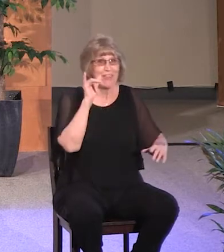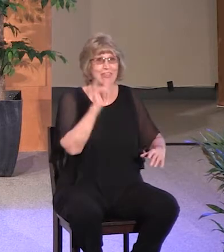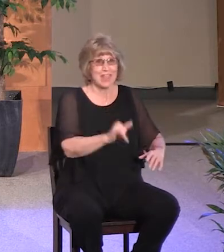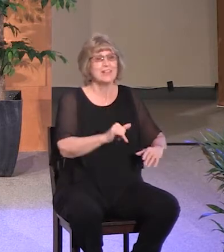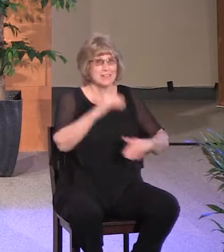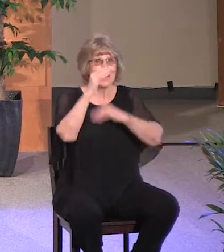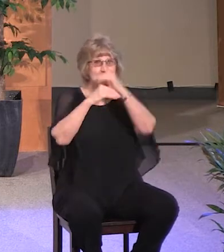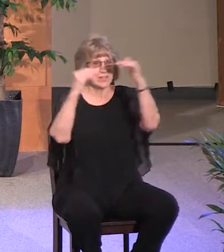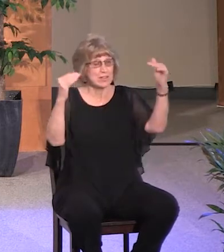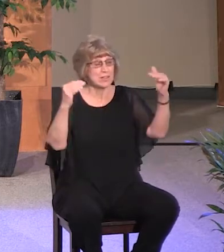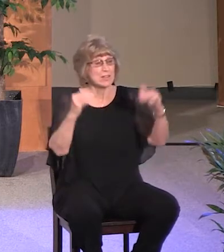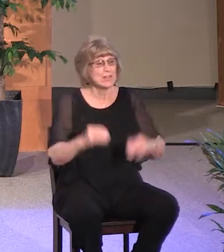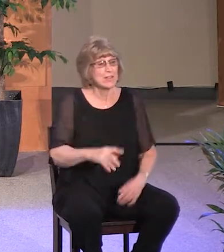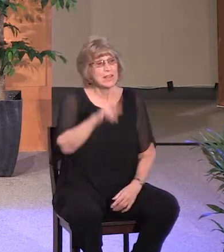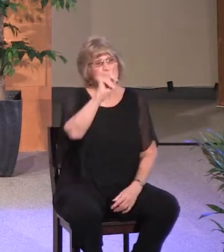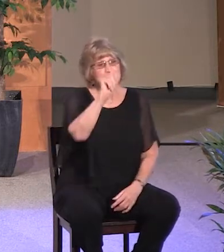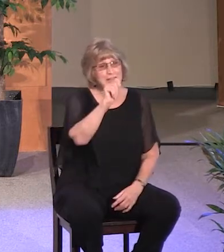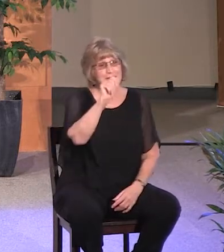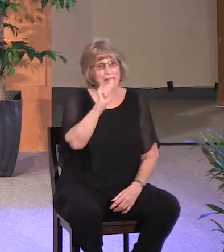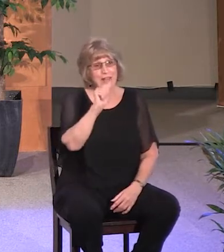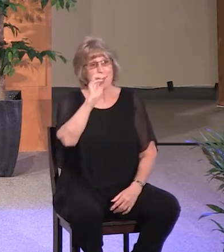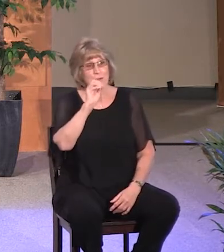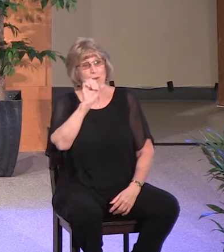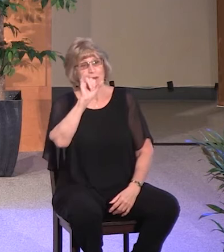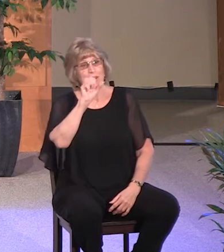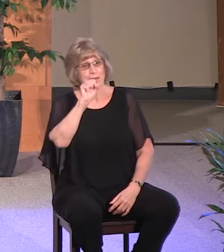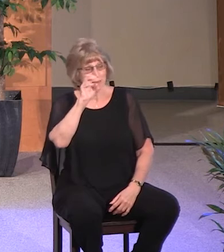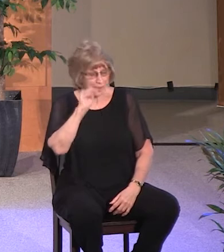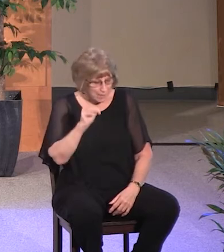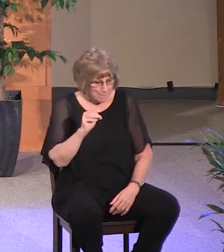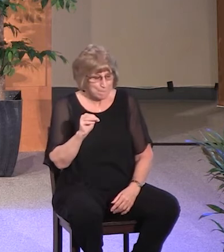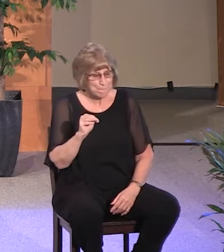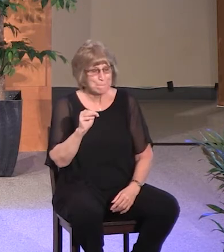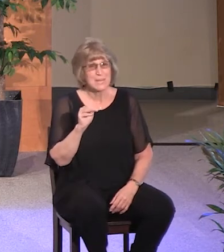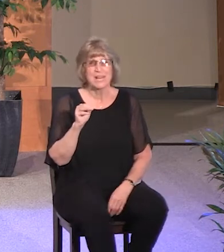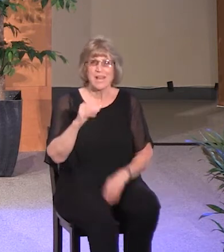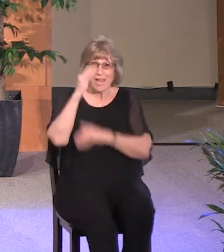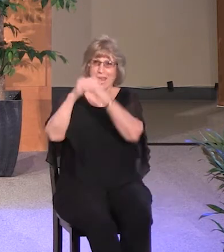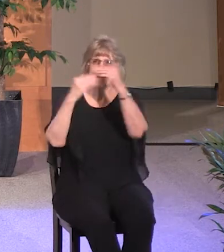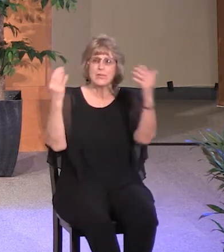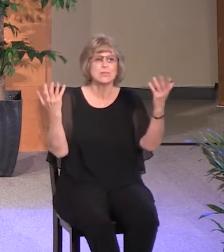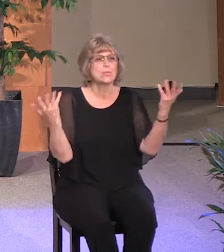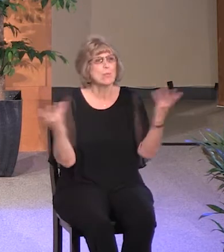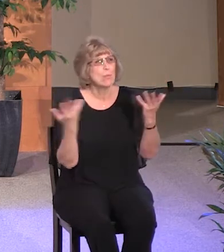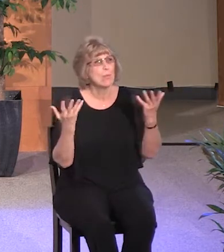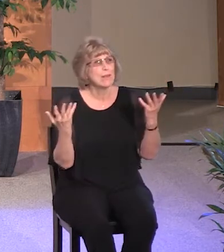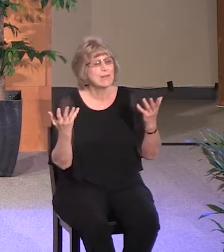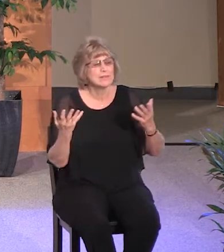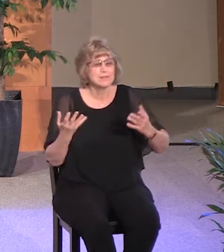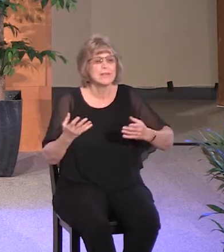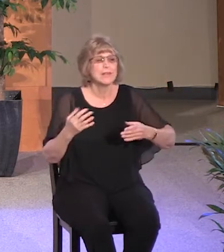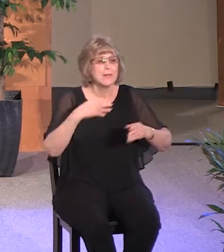then Taoism, we've spoken about Taoism here as well, and for them, heaven is an underlying